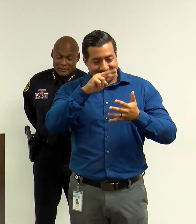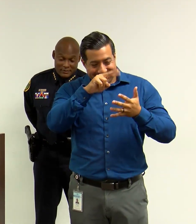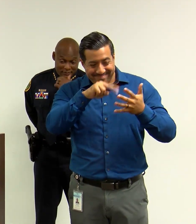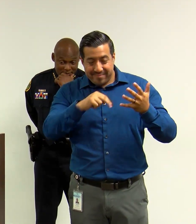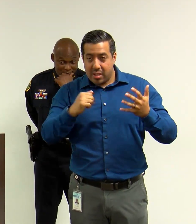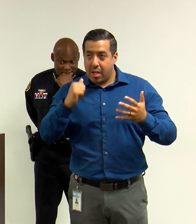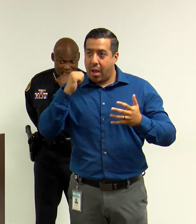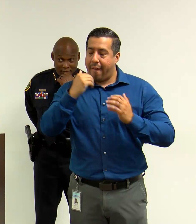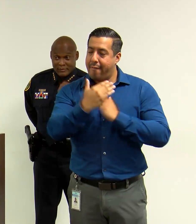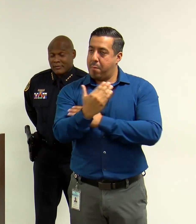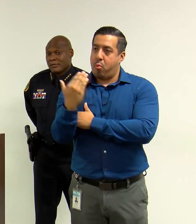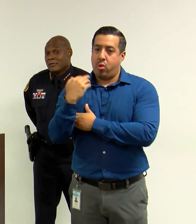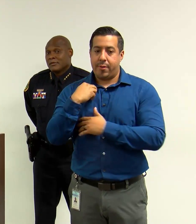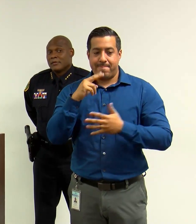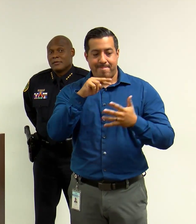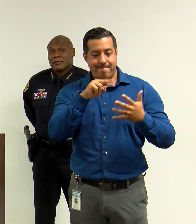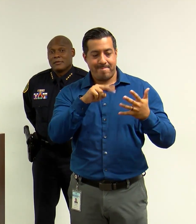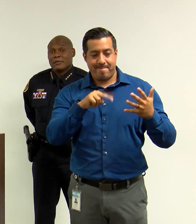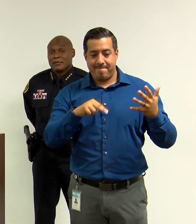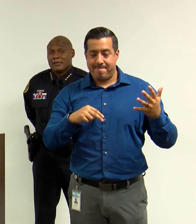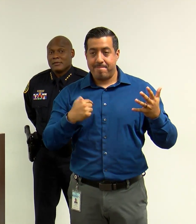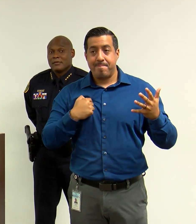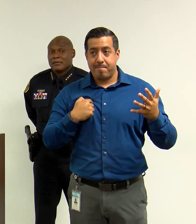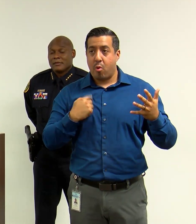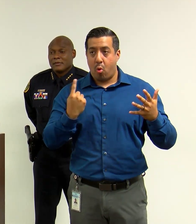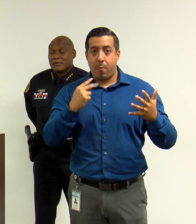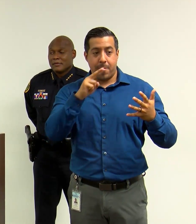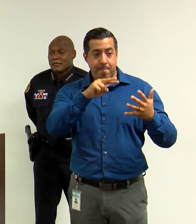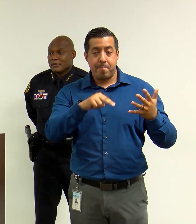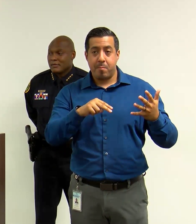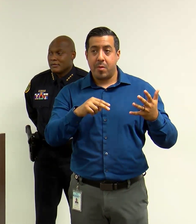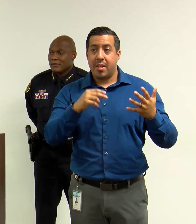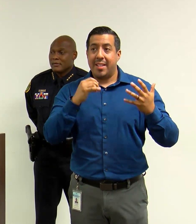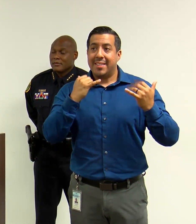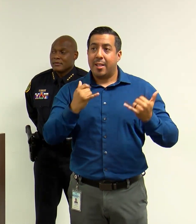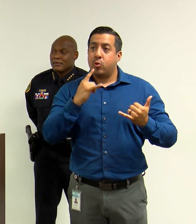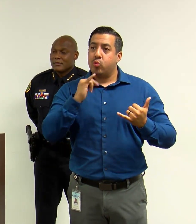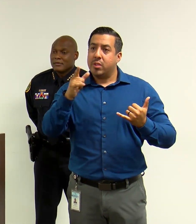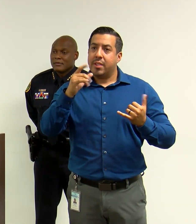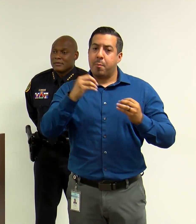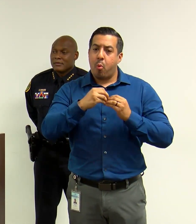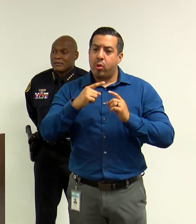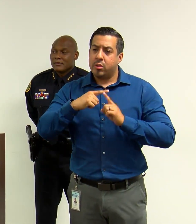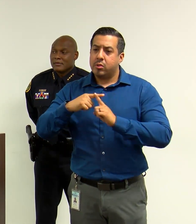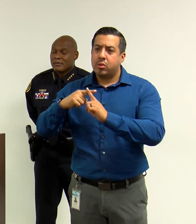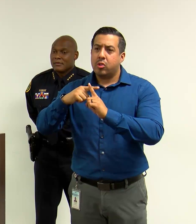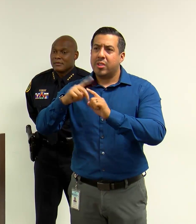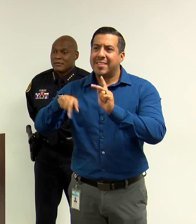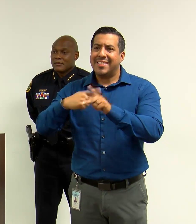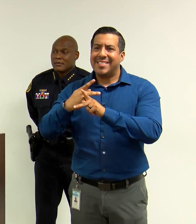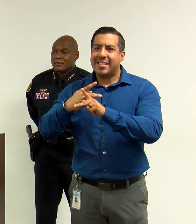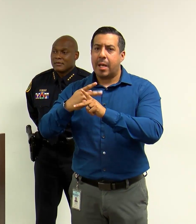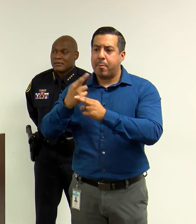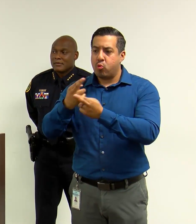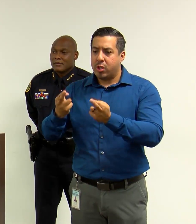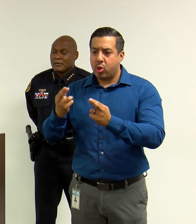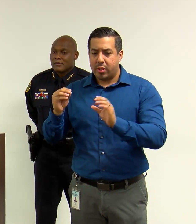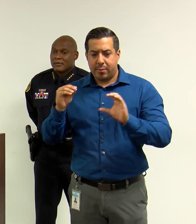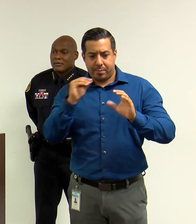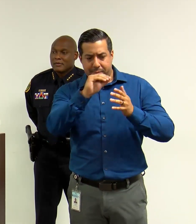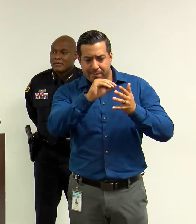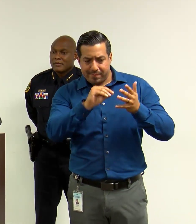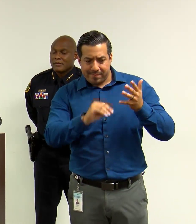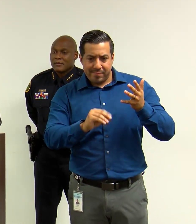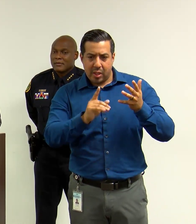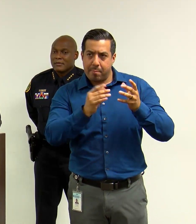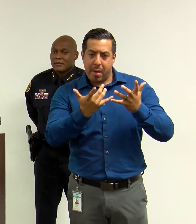single morning, okay, then you have to target your resources in those particular areas and you move